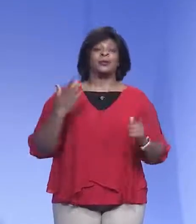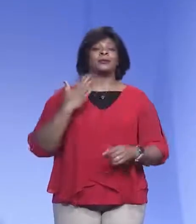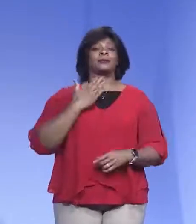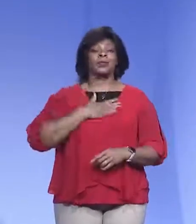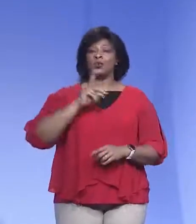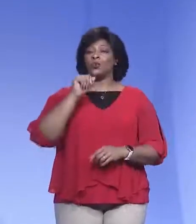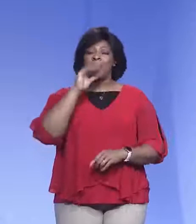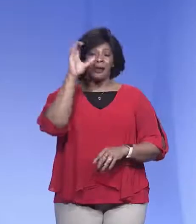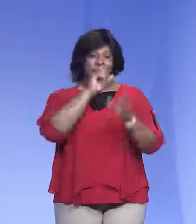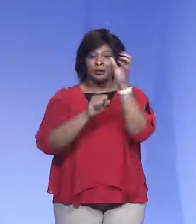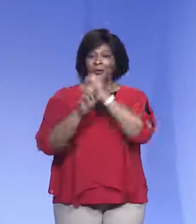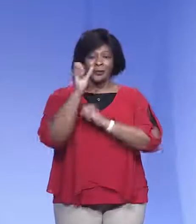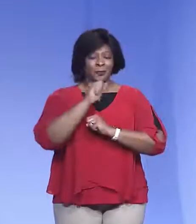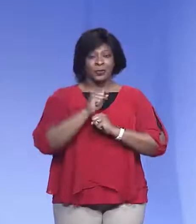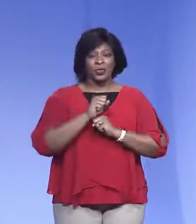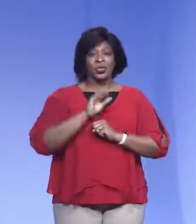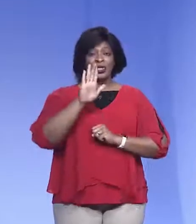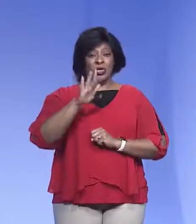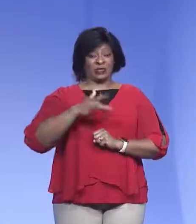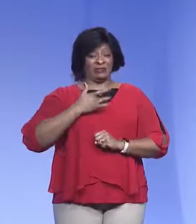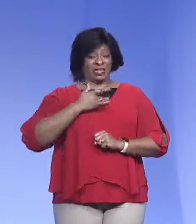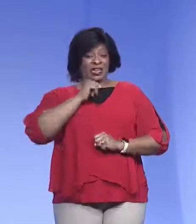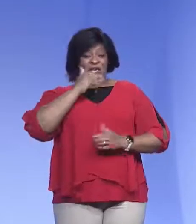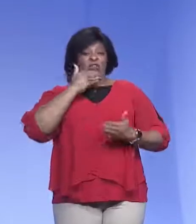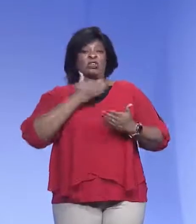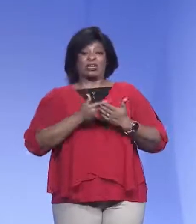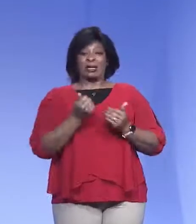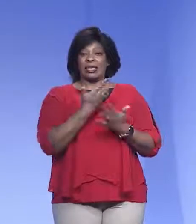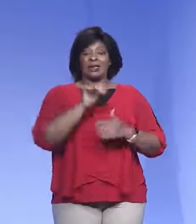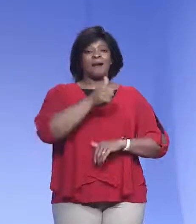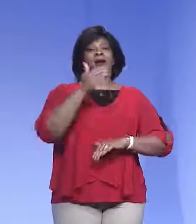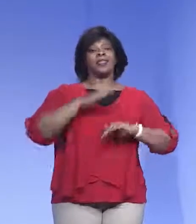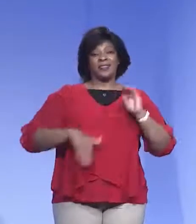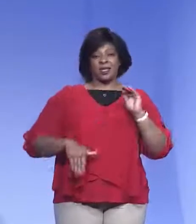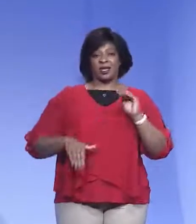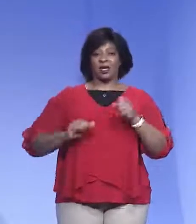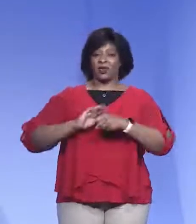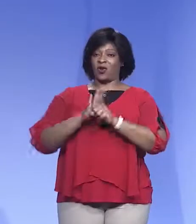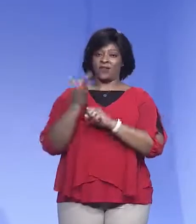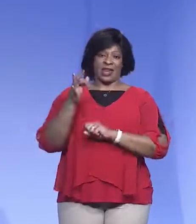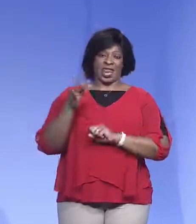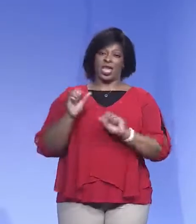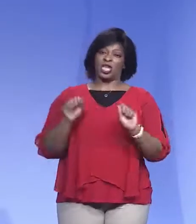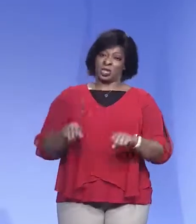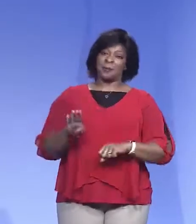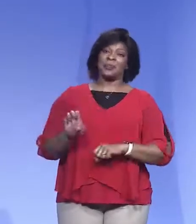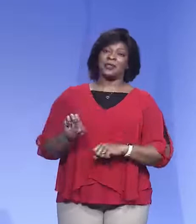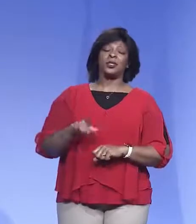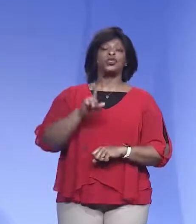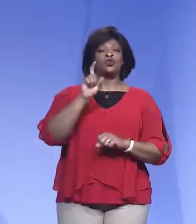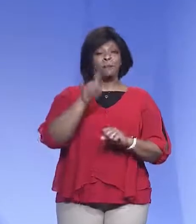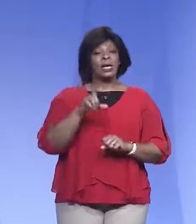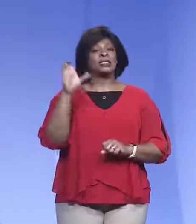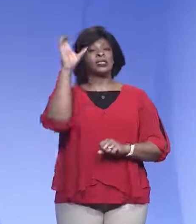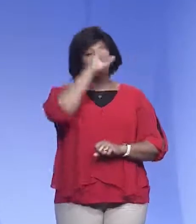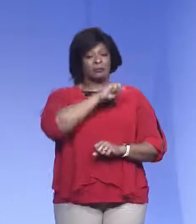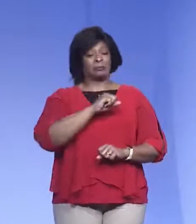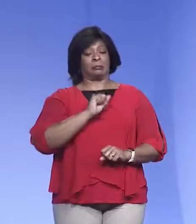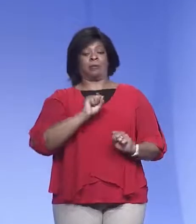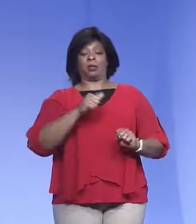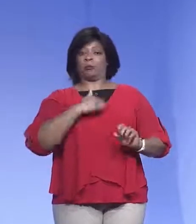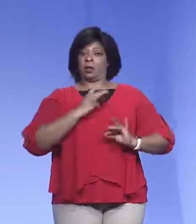not assume that your symptoms are anything other than COVID-19. You must assume that they are.